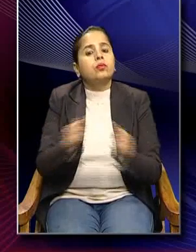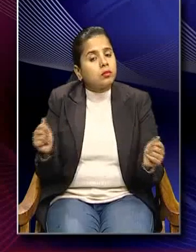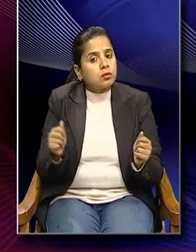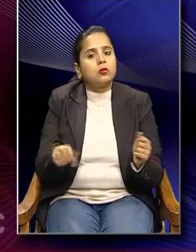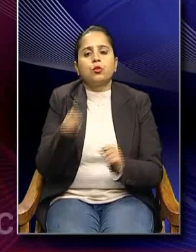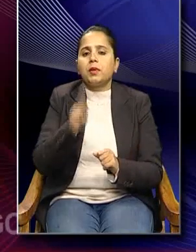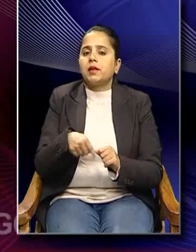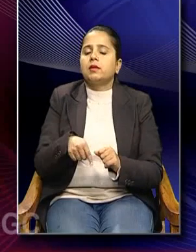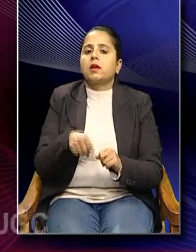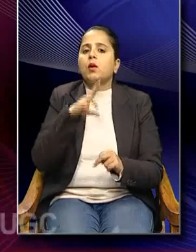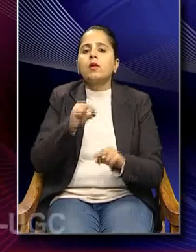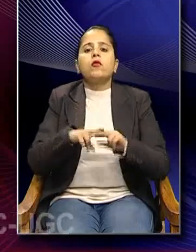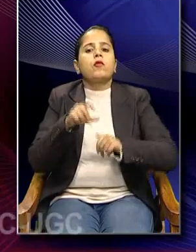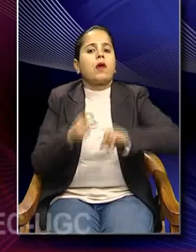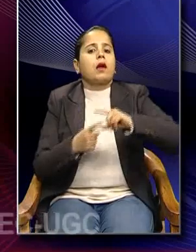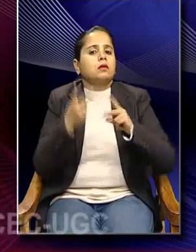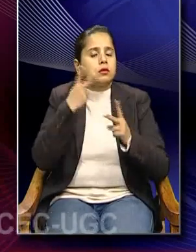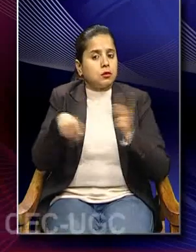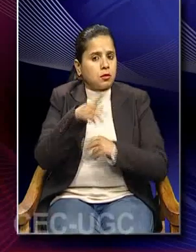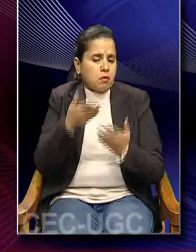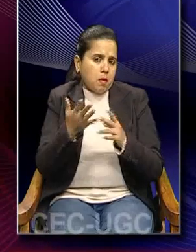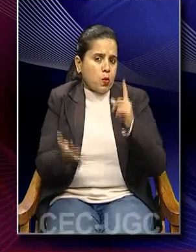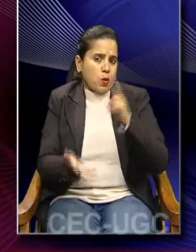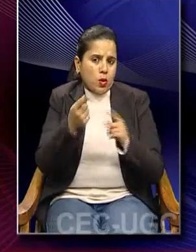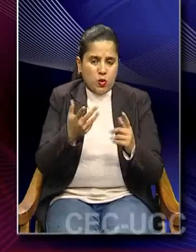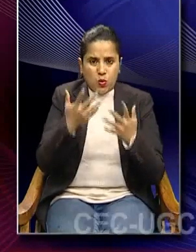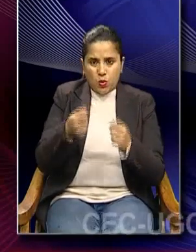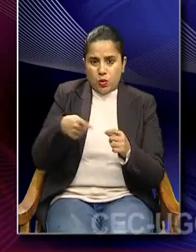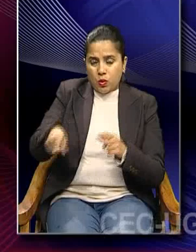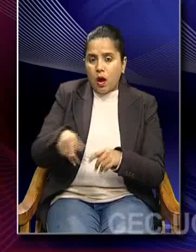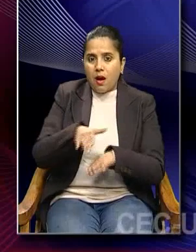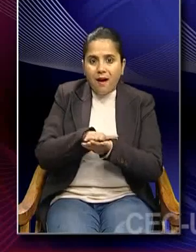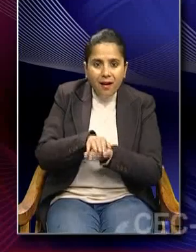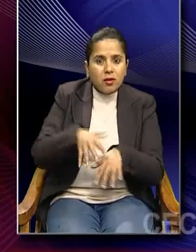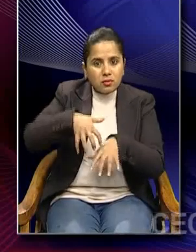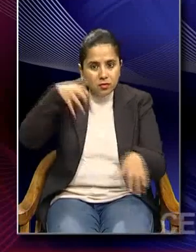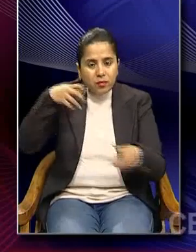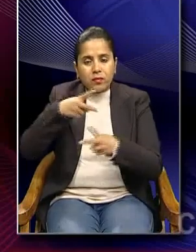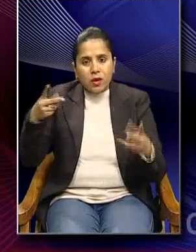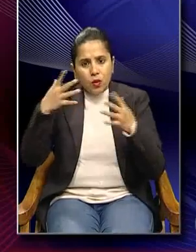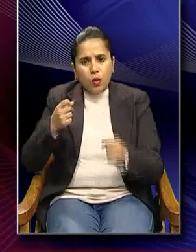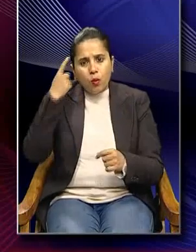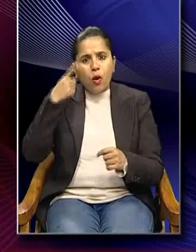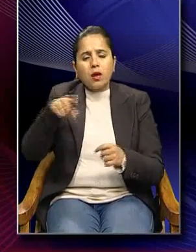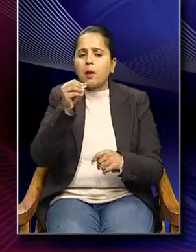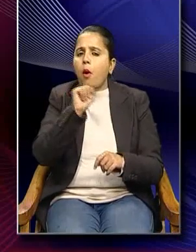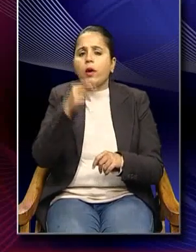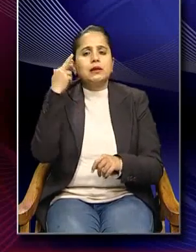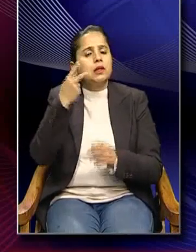fact that you might find that you want that species for some unspecified